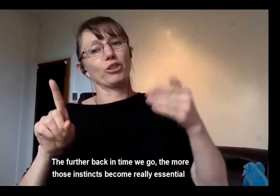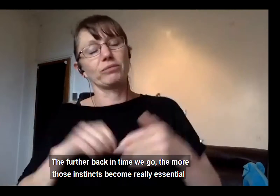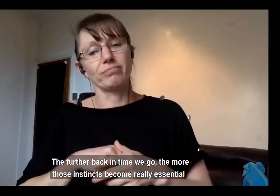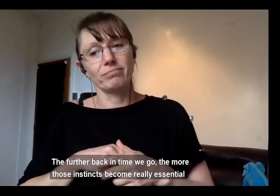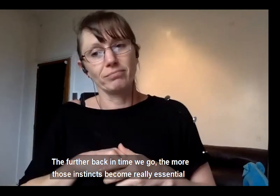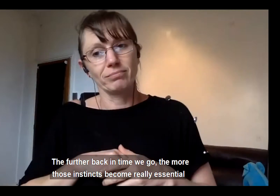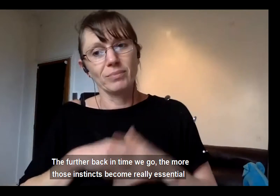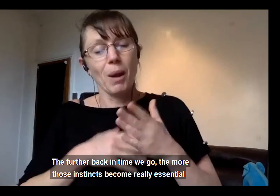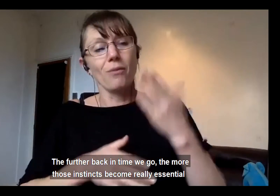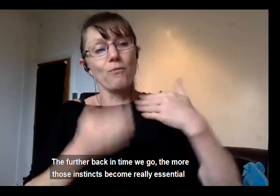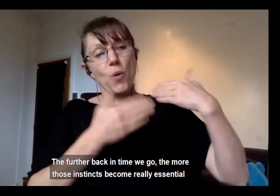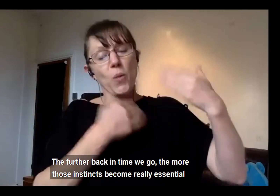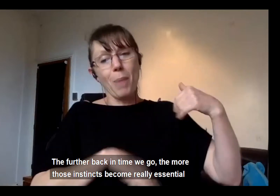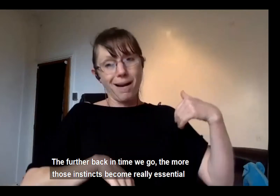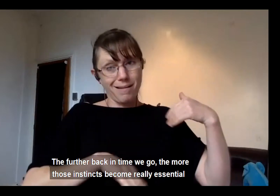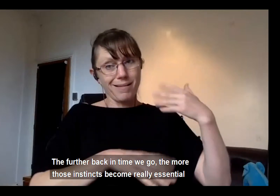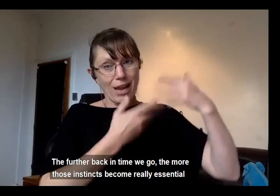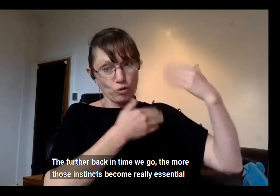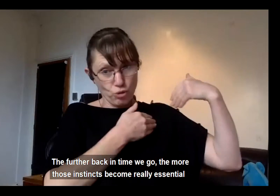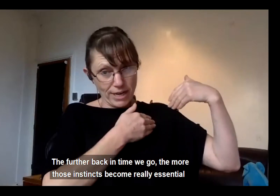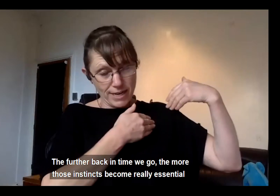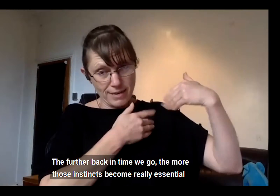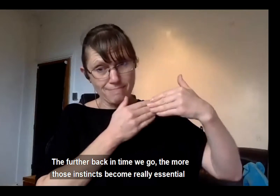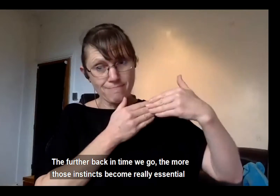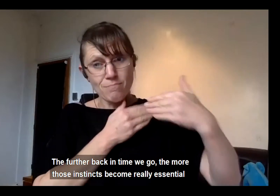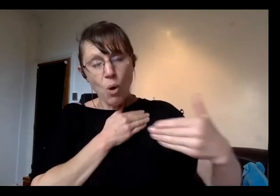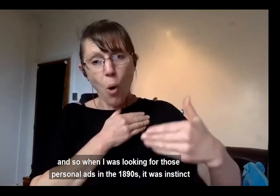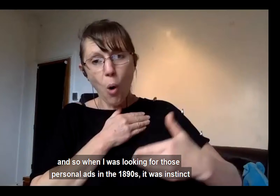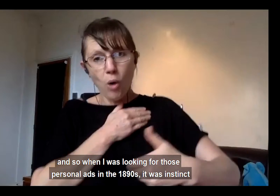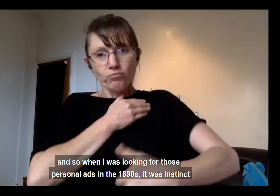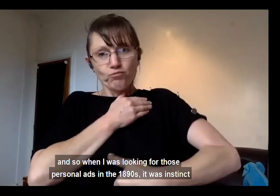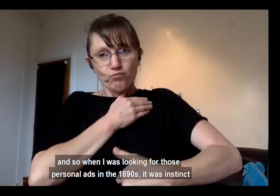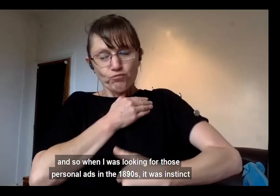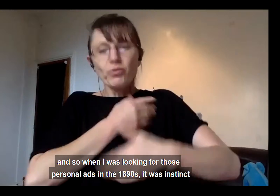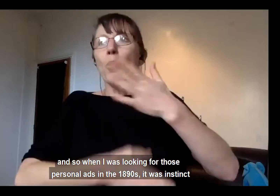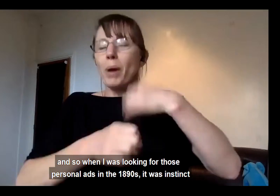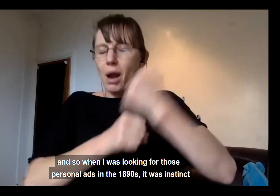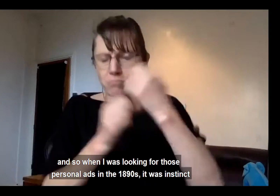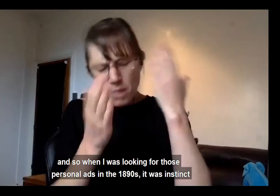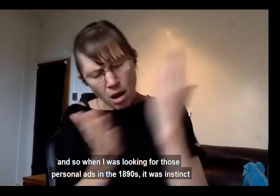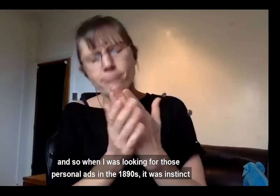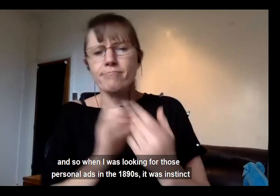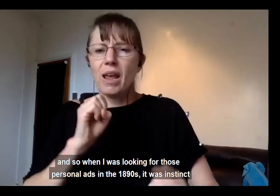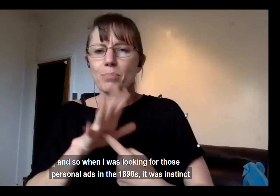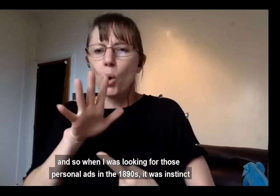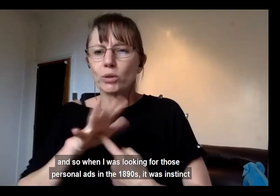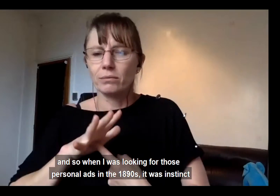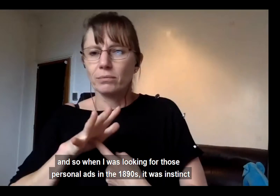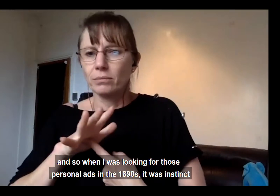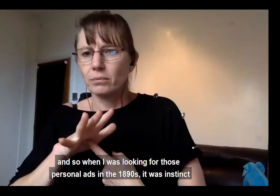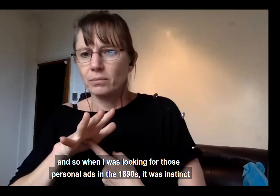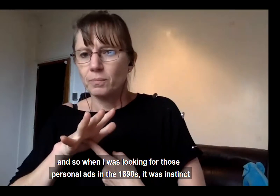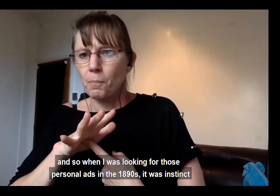The further back in time we go, the more those instincts become really essential. And so